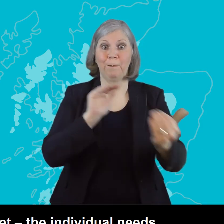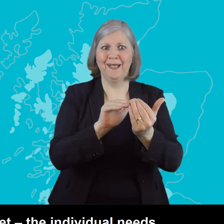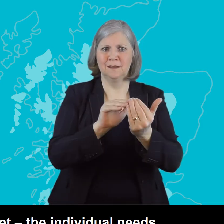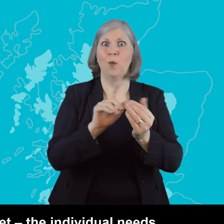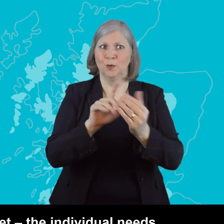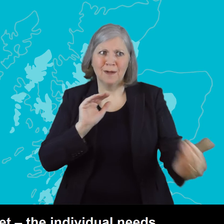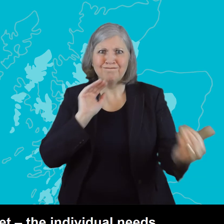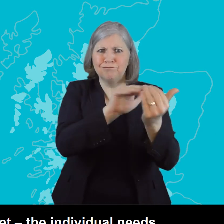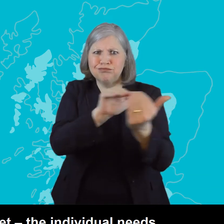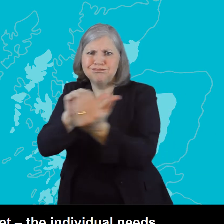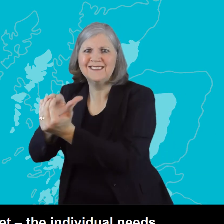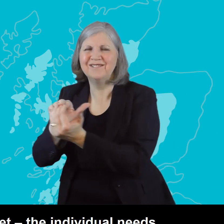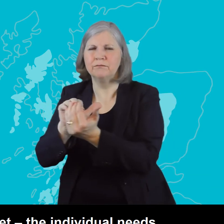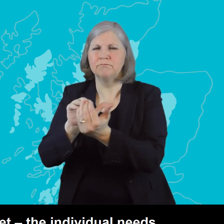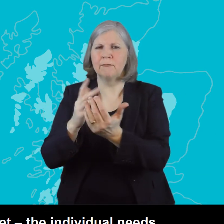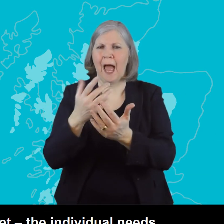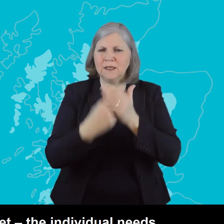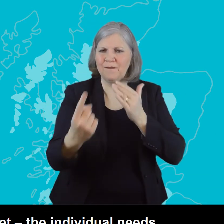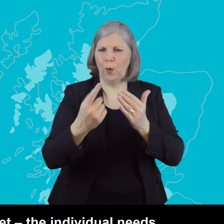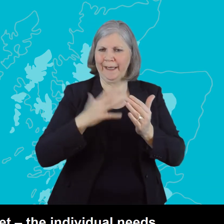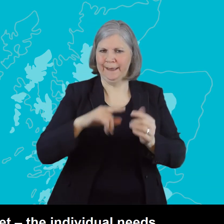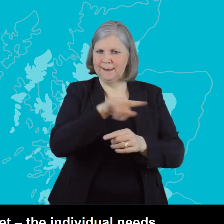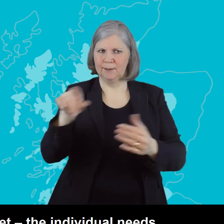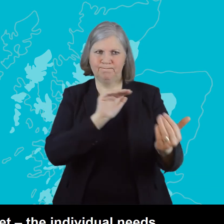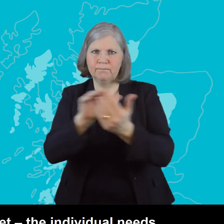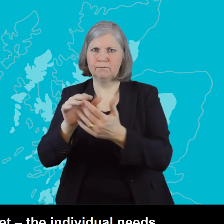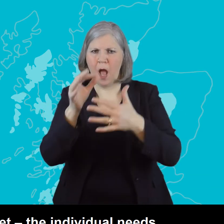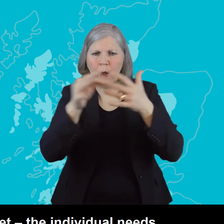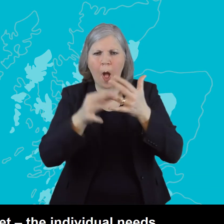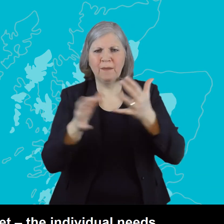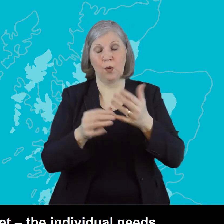meet the individual needs and outcomes of disabled people.